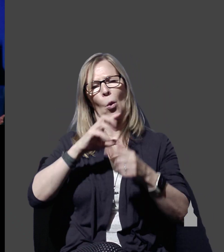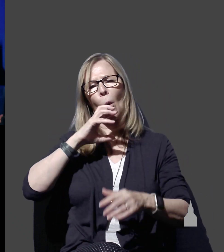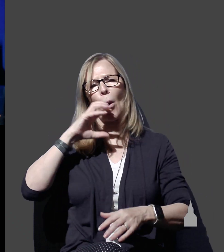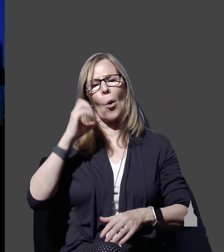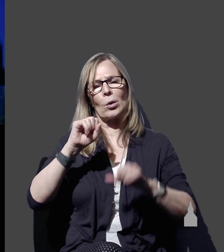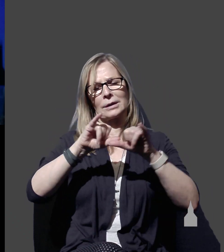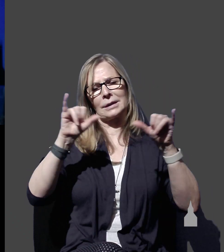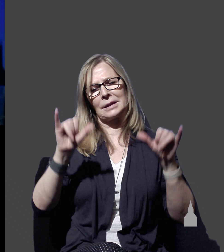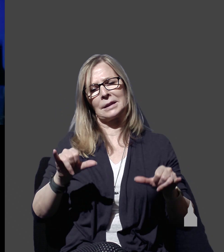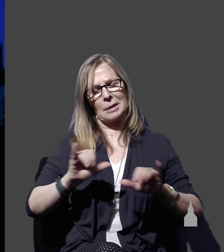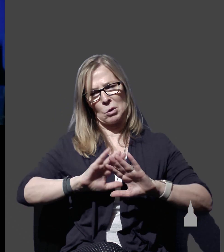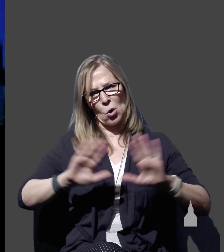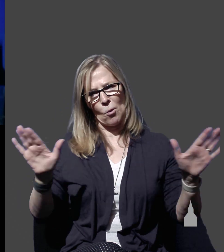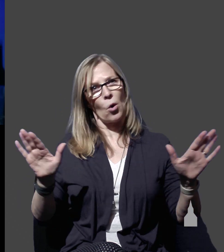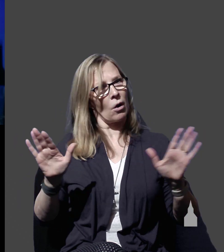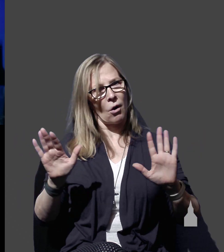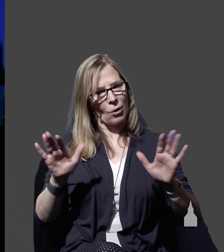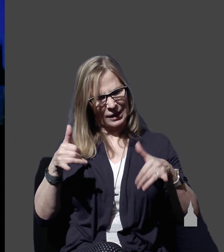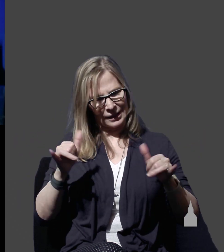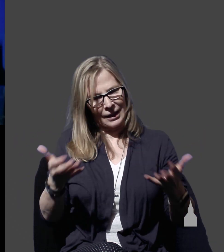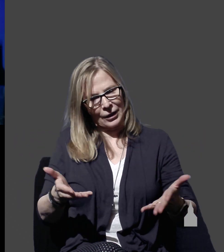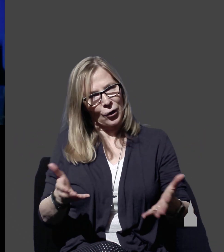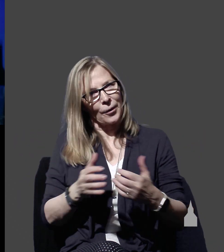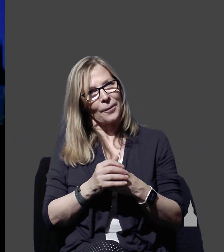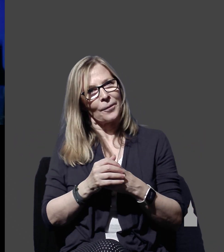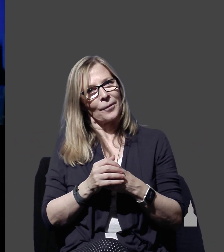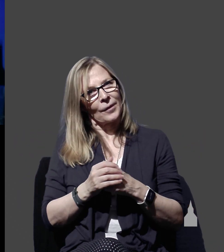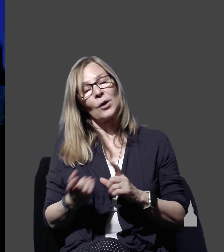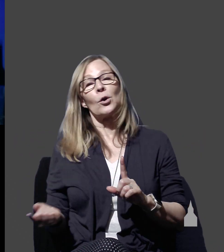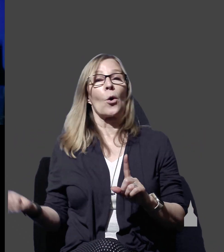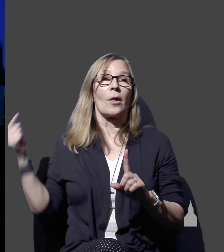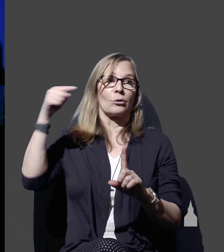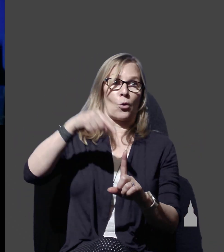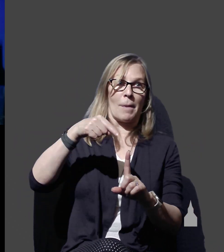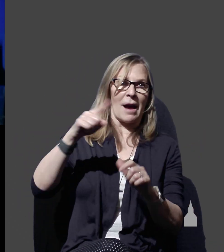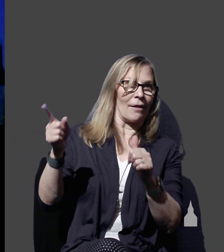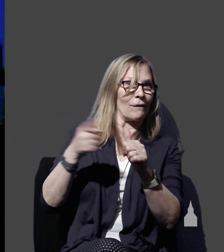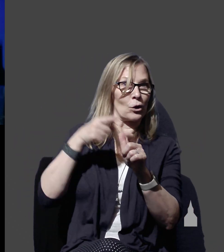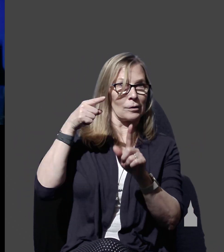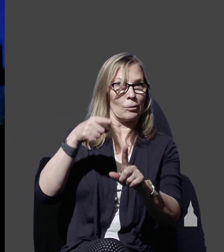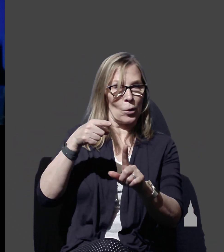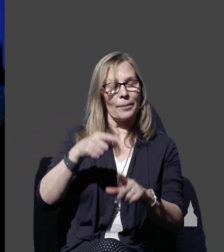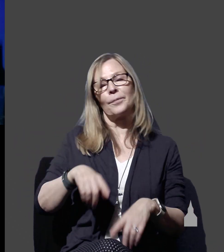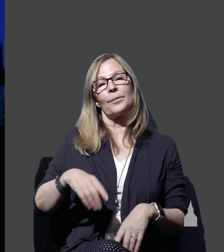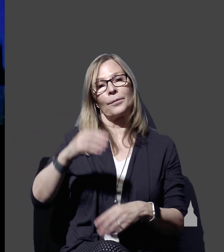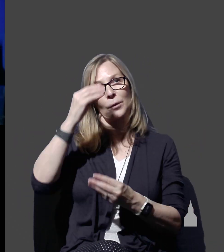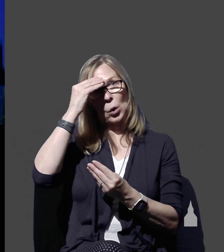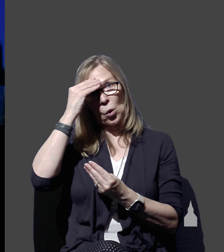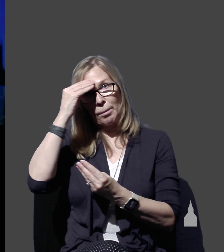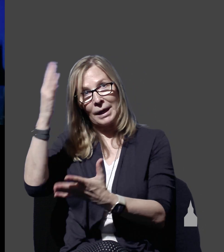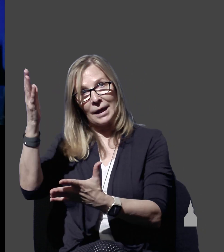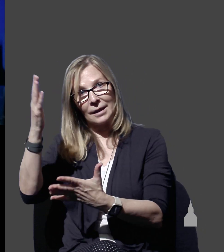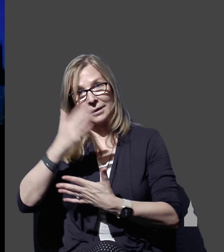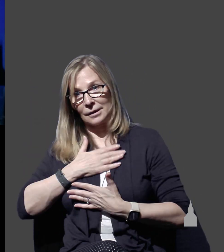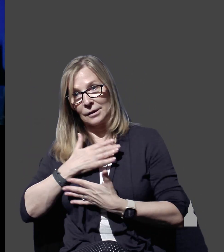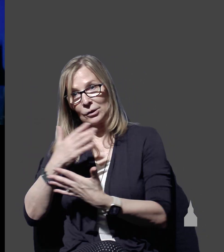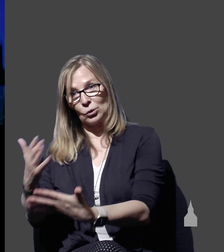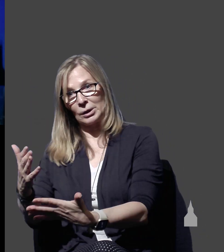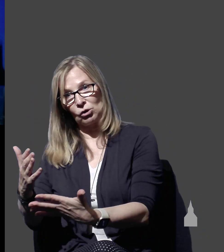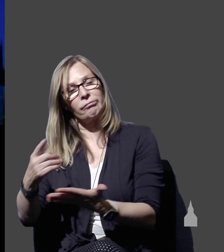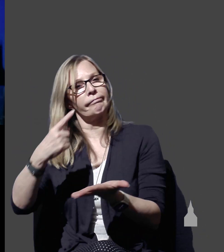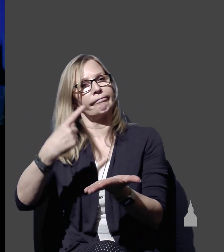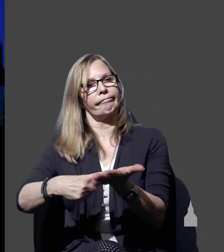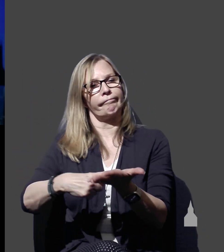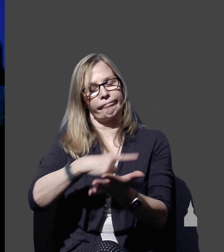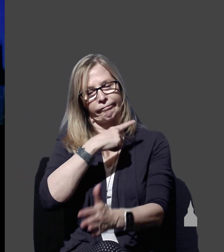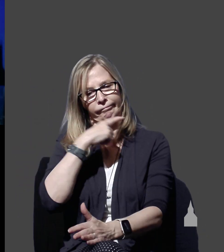ago, let's look back at the first point in our text. Obedience and submission are